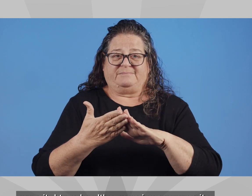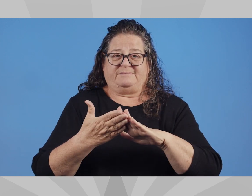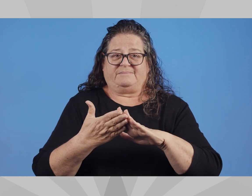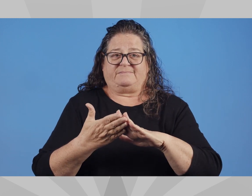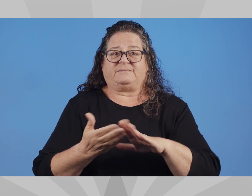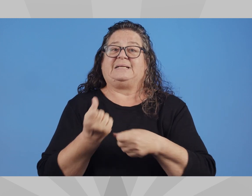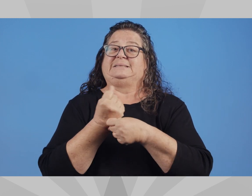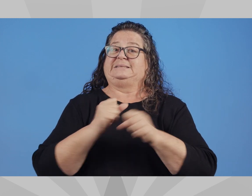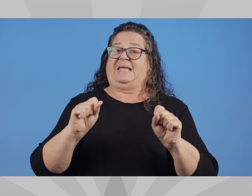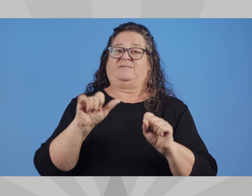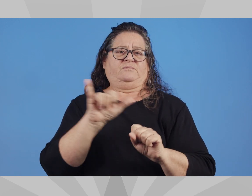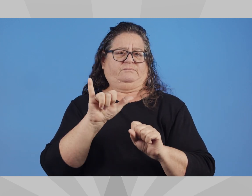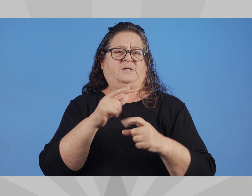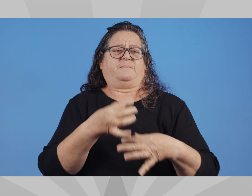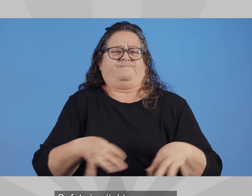community.